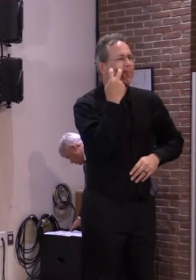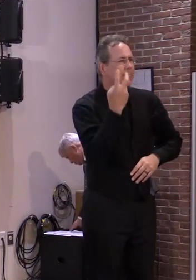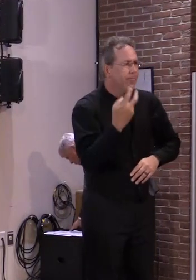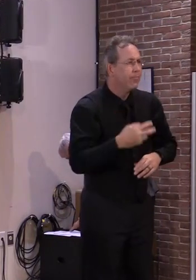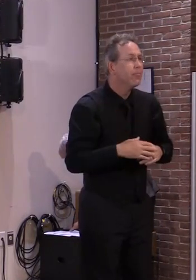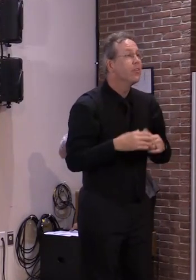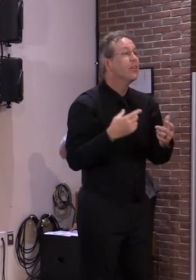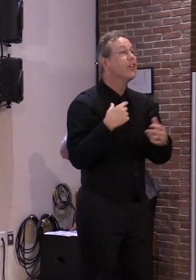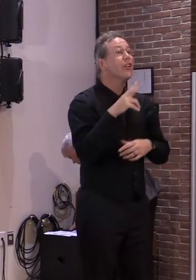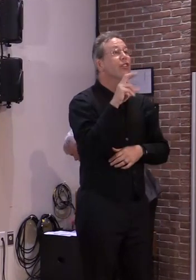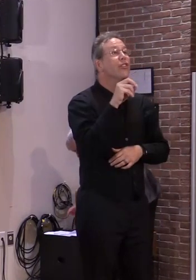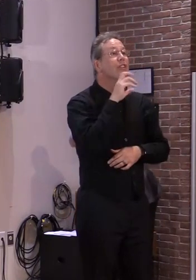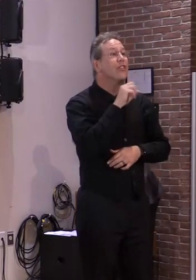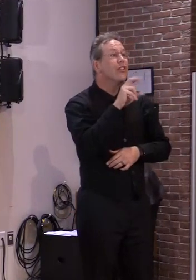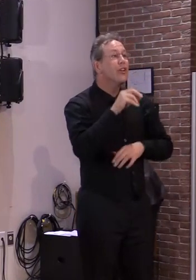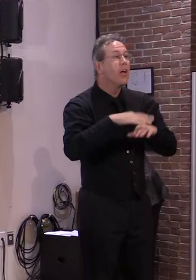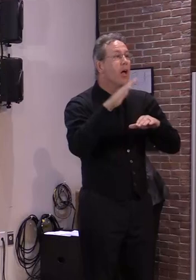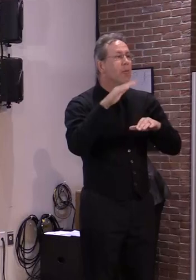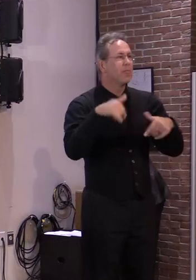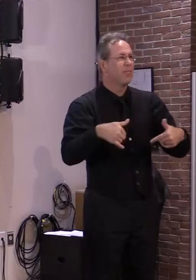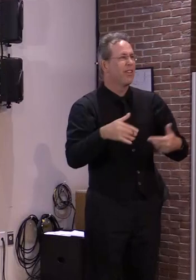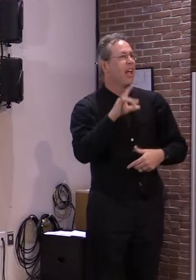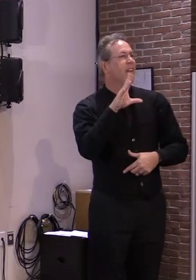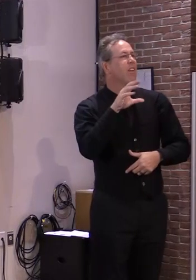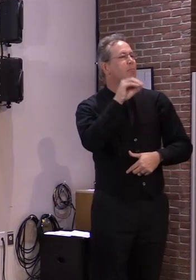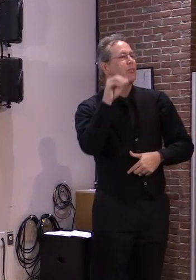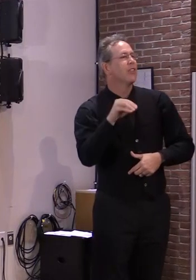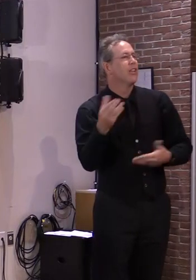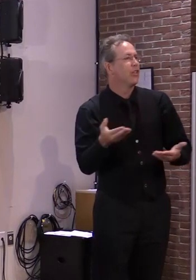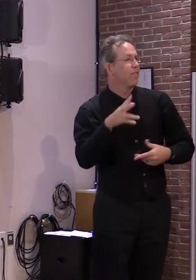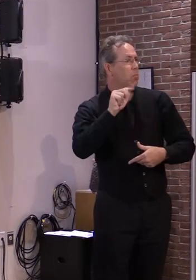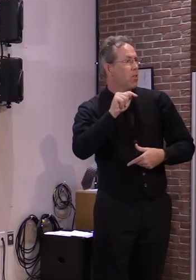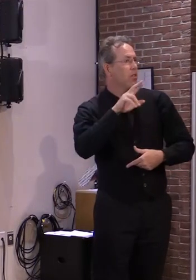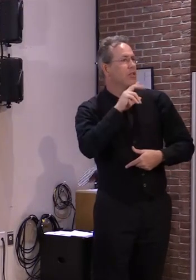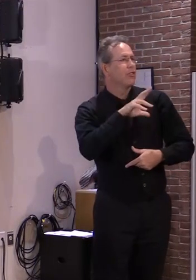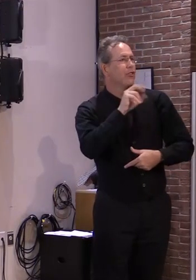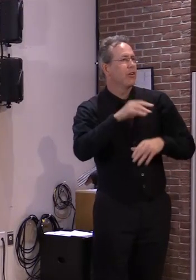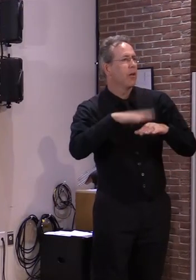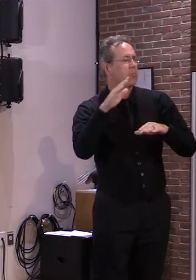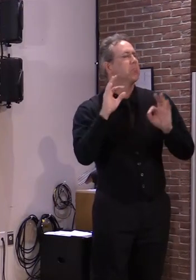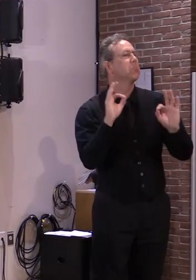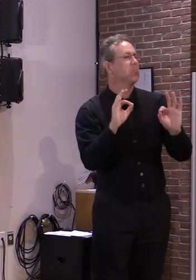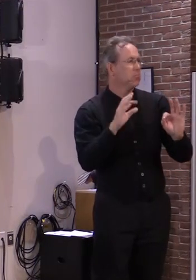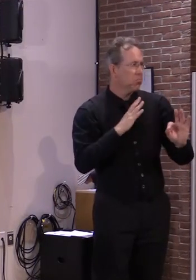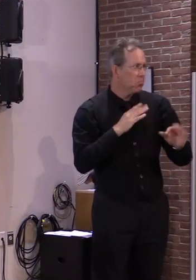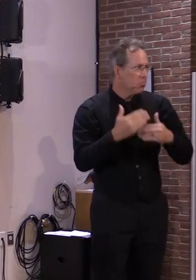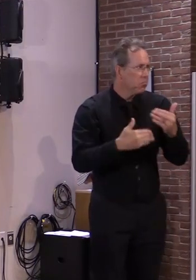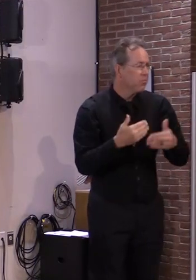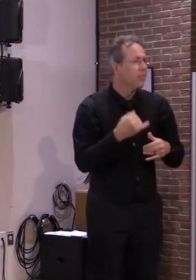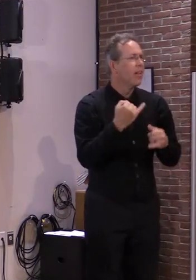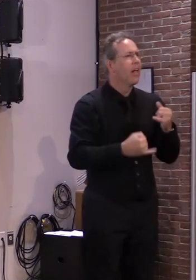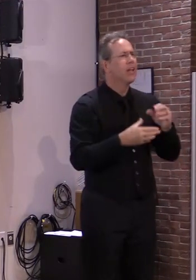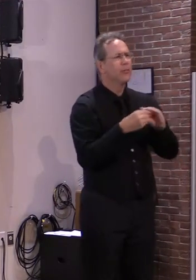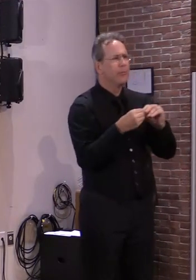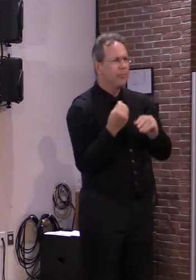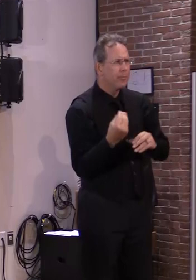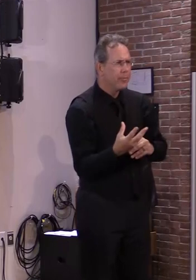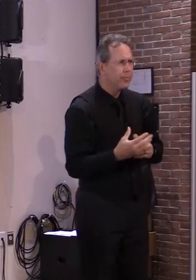85.3%. Lastly, it was General Perna's last call today as he's